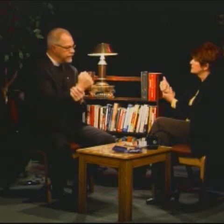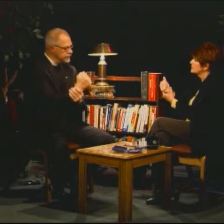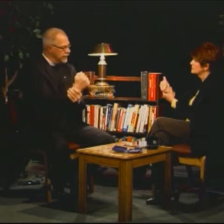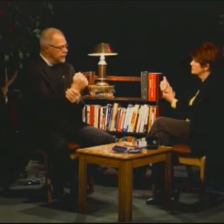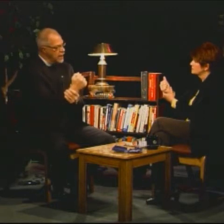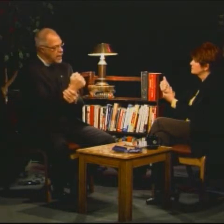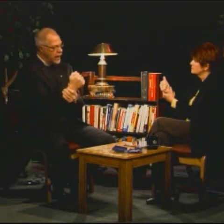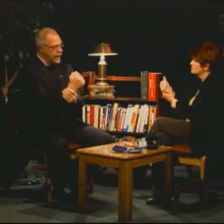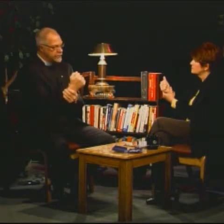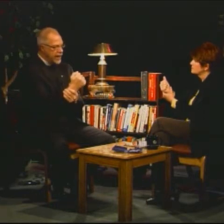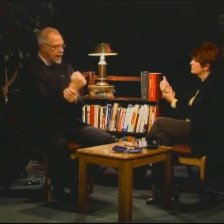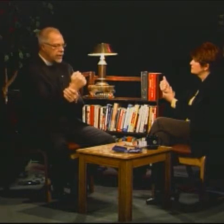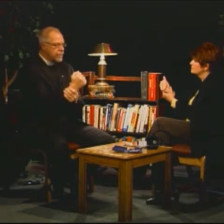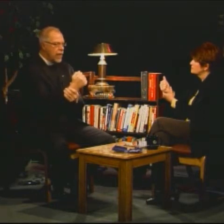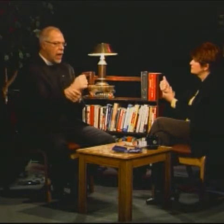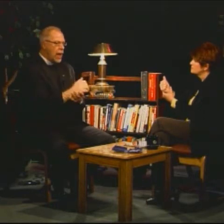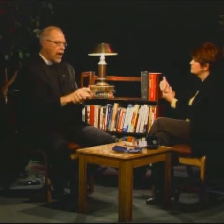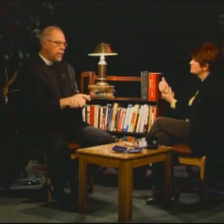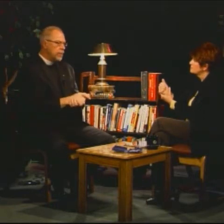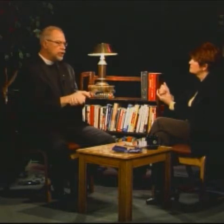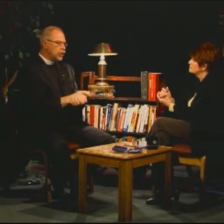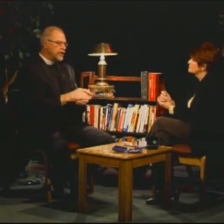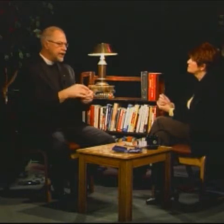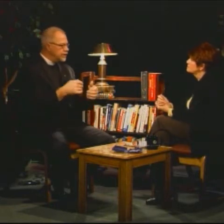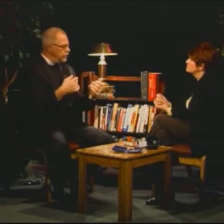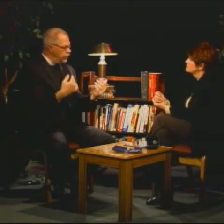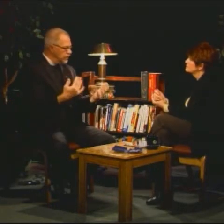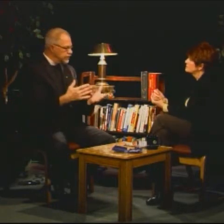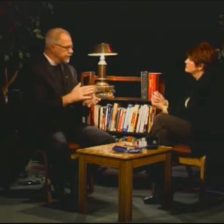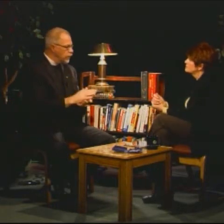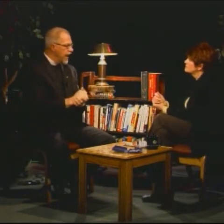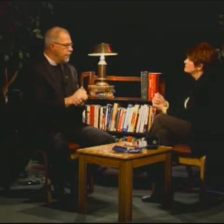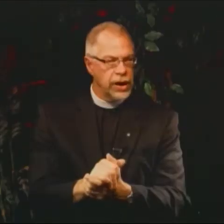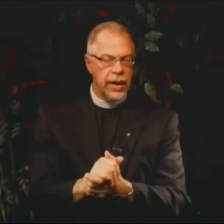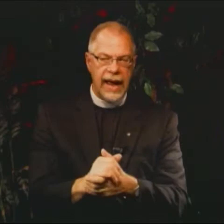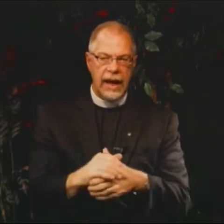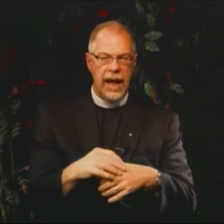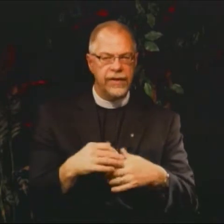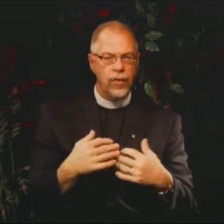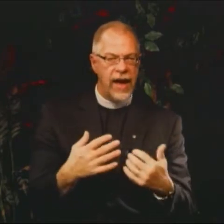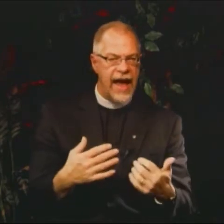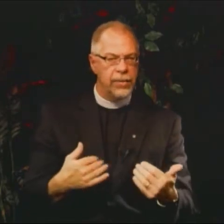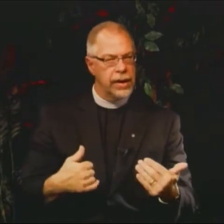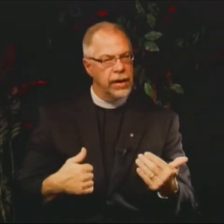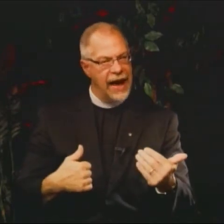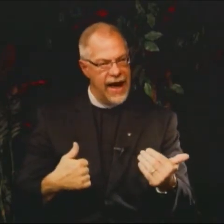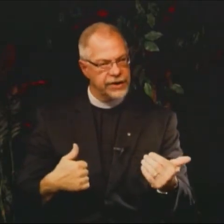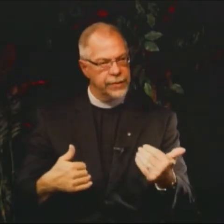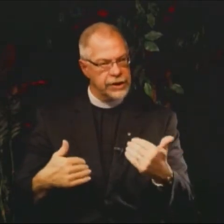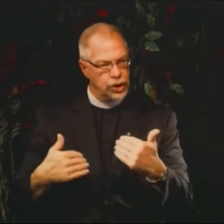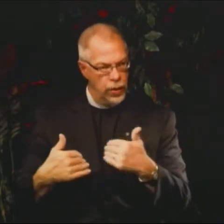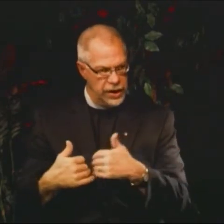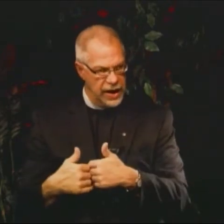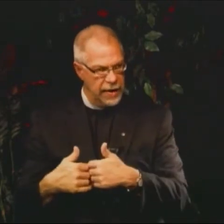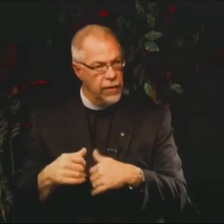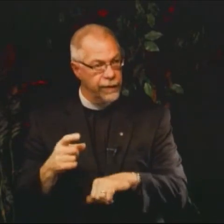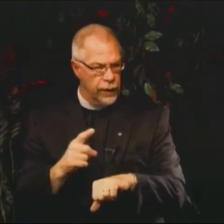son Isaac. So we teach religious vocabulary, and a lot of the vocabulary has to be shortened up for